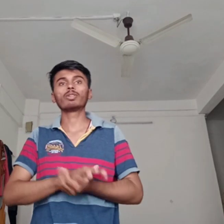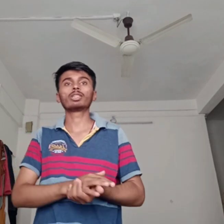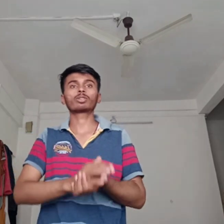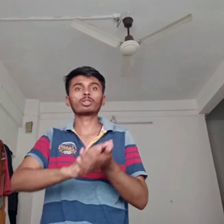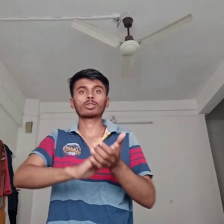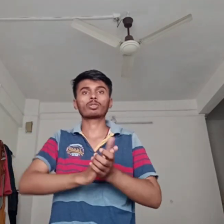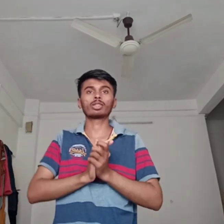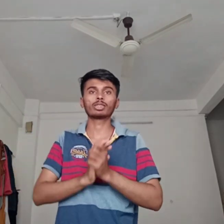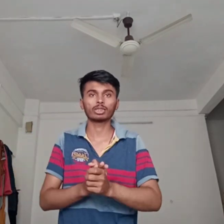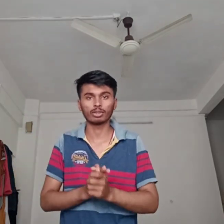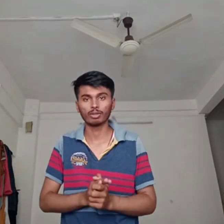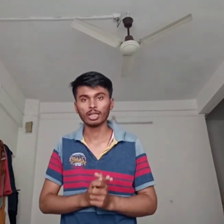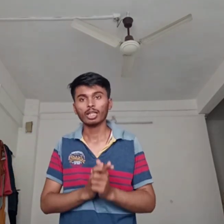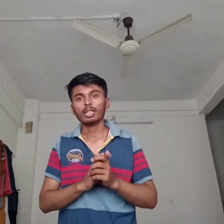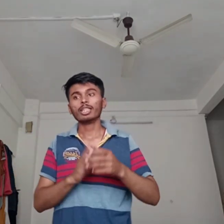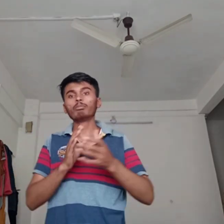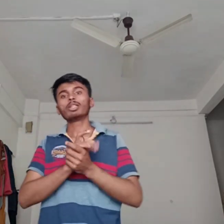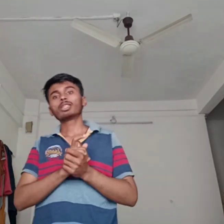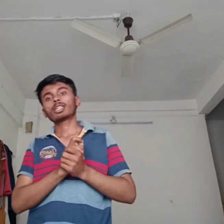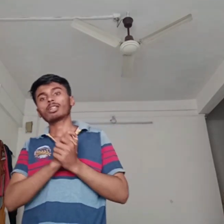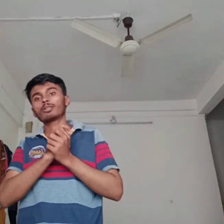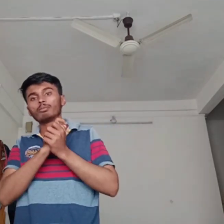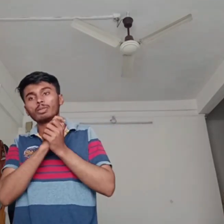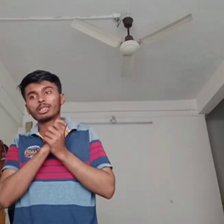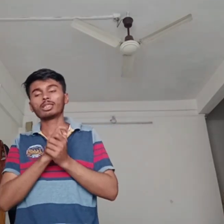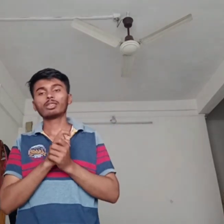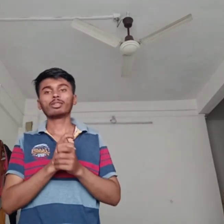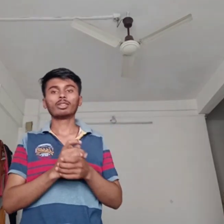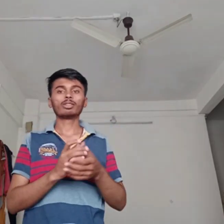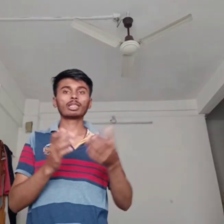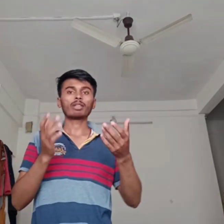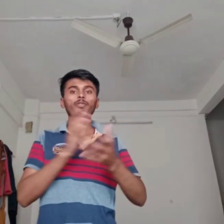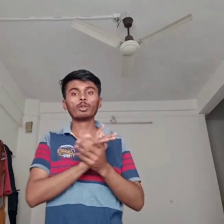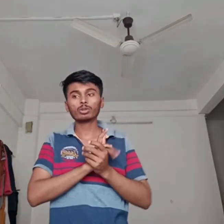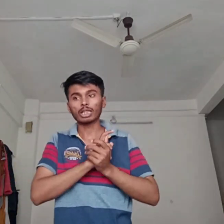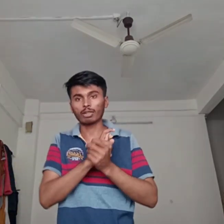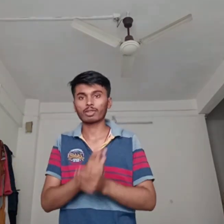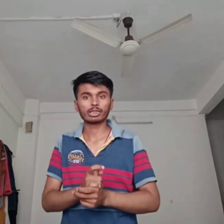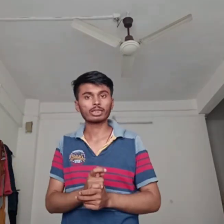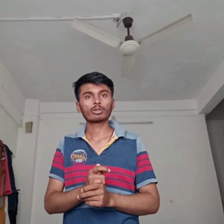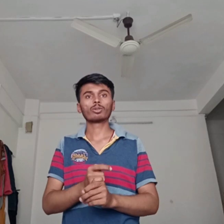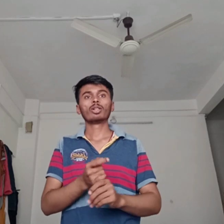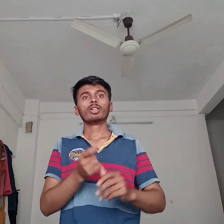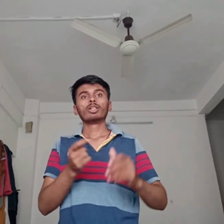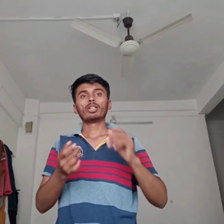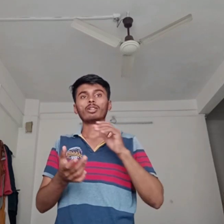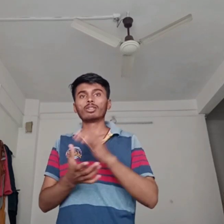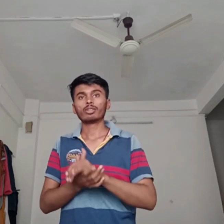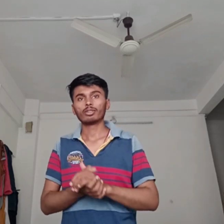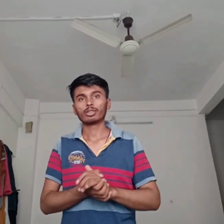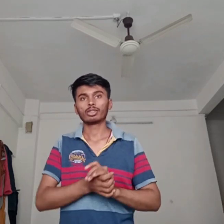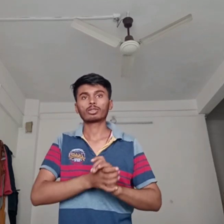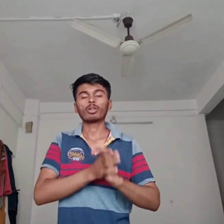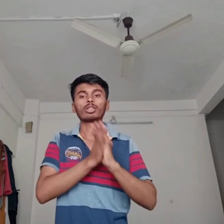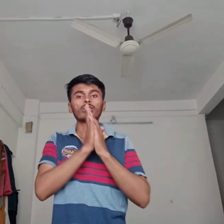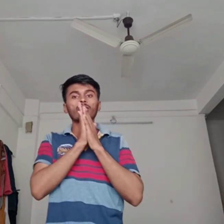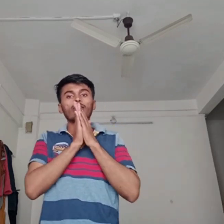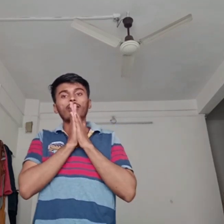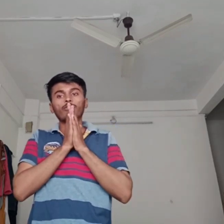is called circulatory system. In blood there are fluids are present, so it's called